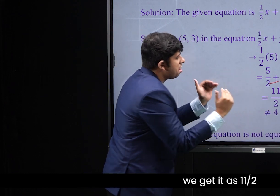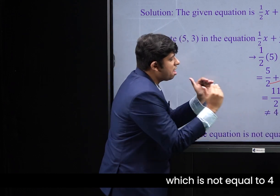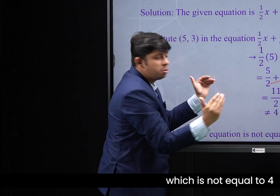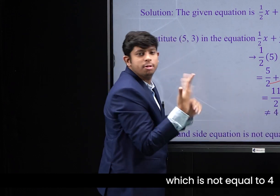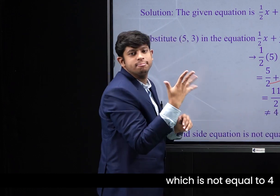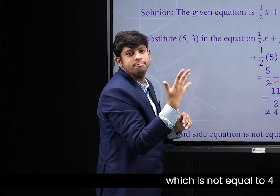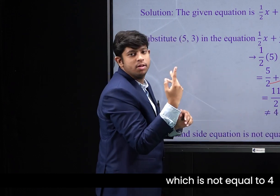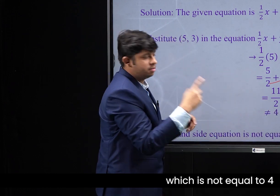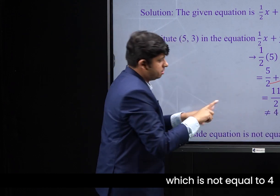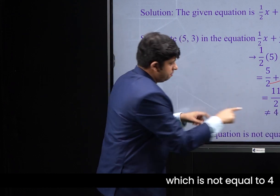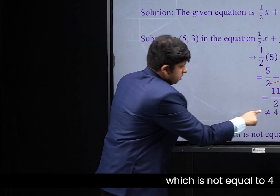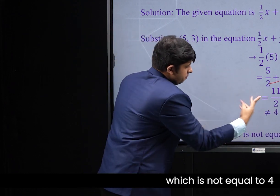which is not equal to 4.